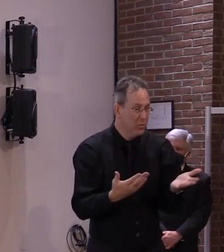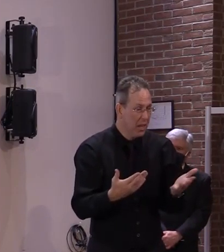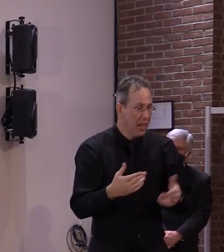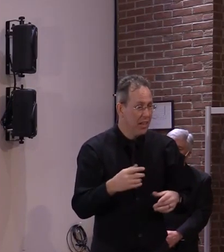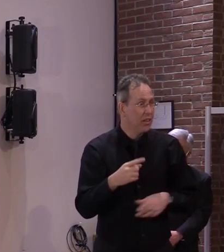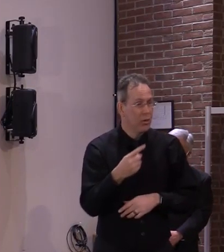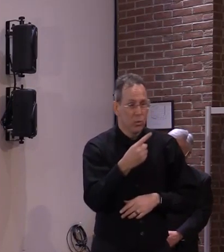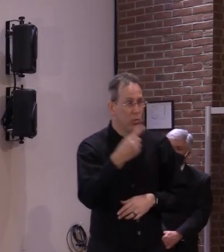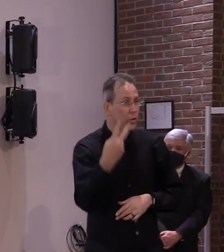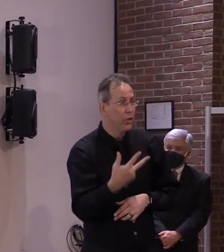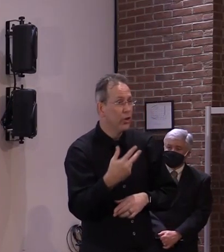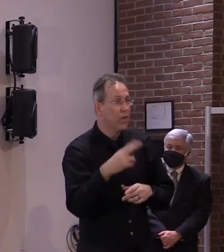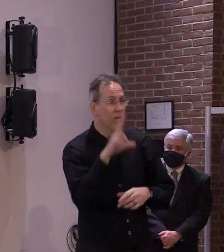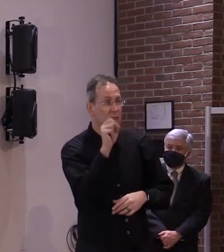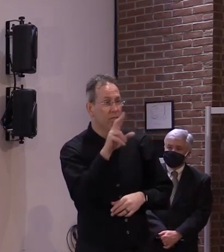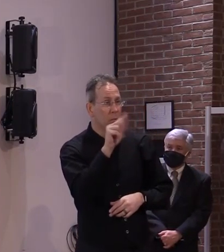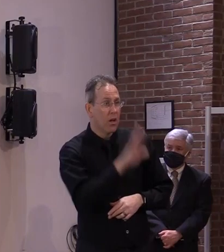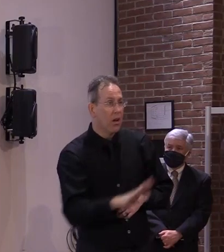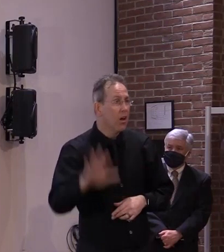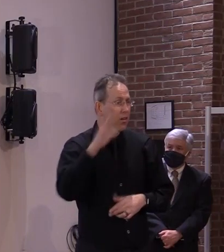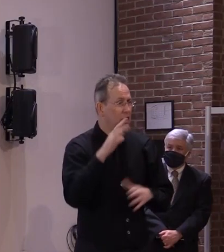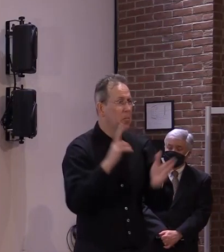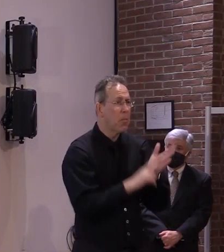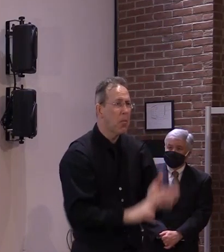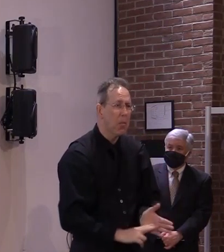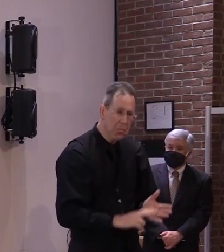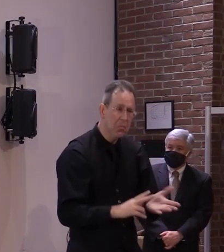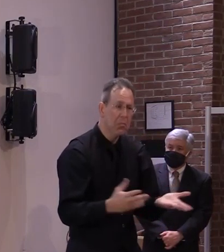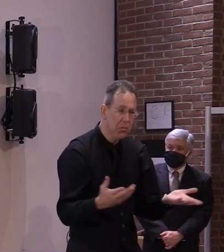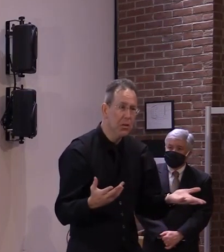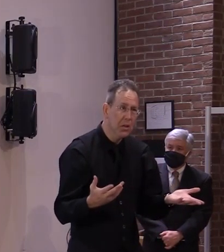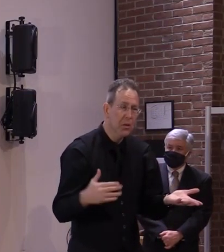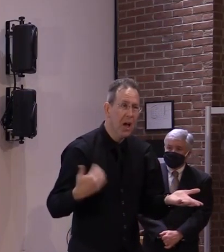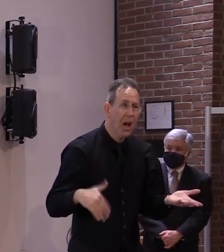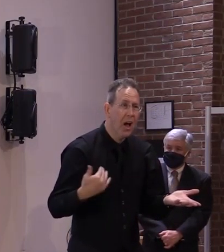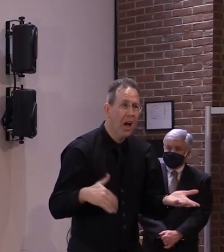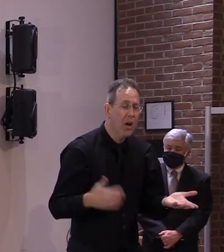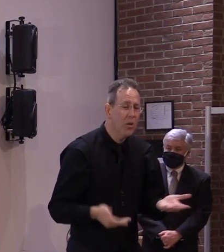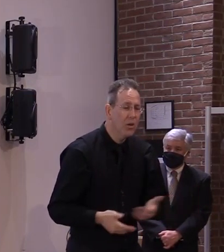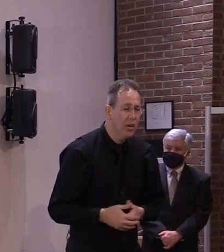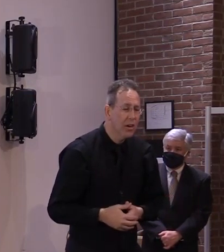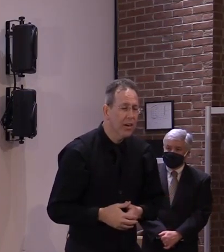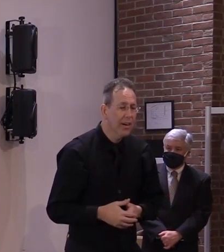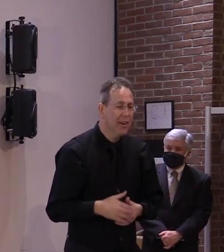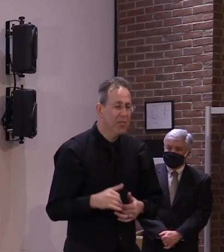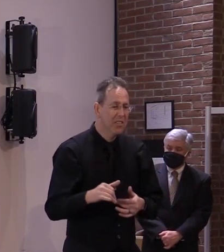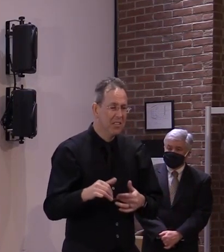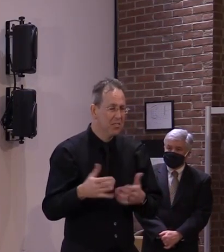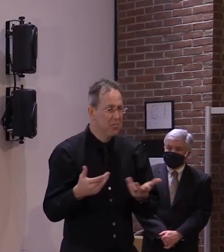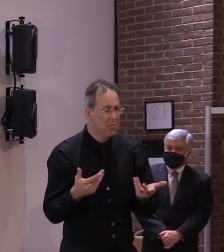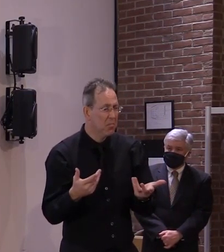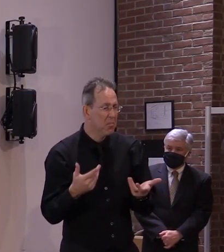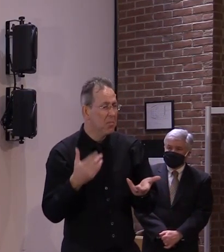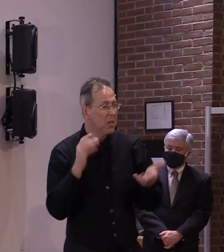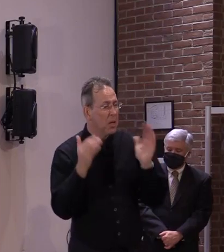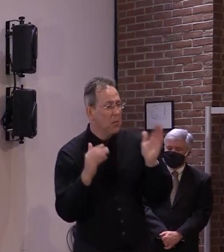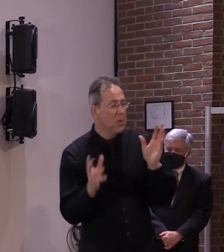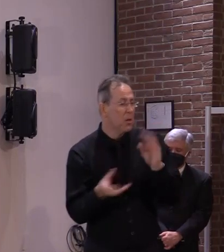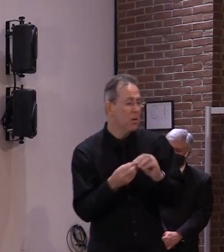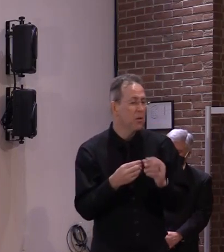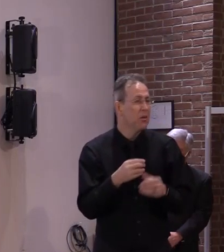up, we'll have everyone signed up within the age band within a couple days. So I don't think that that's a